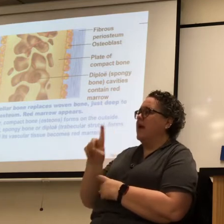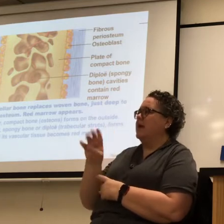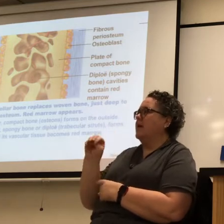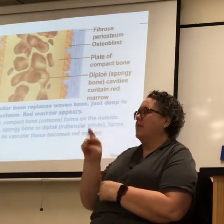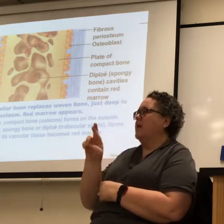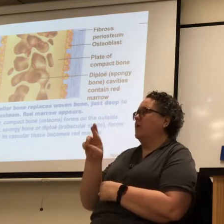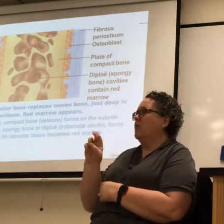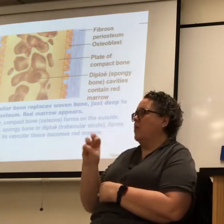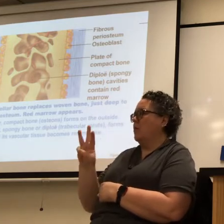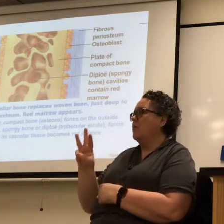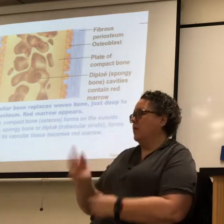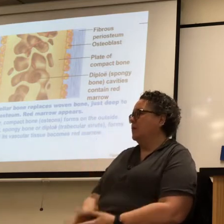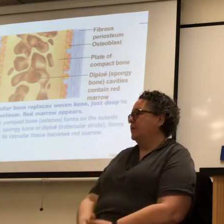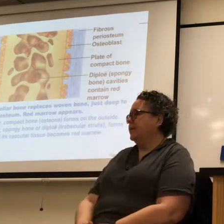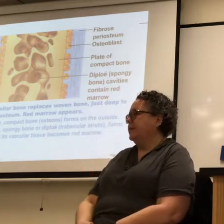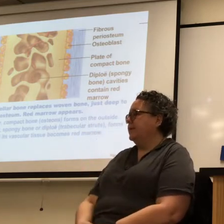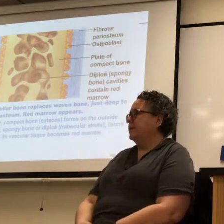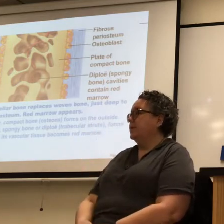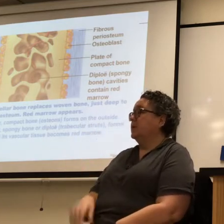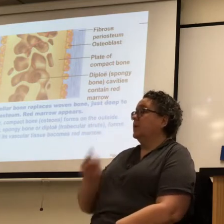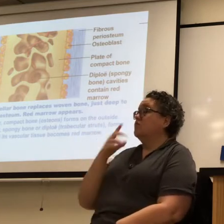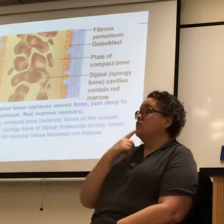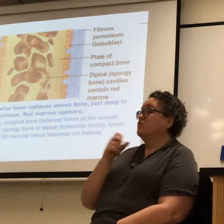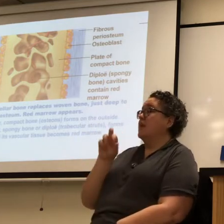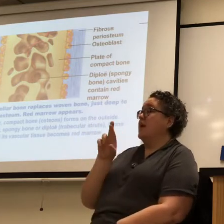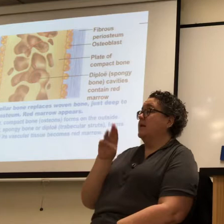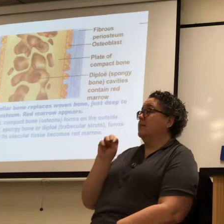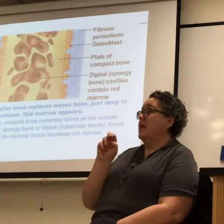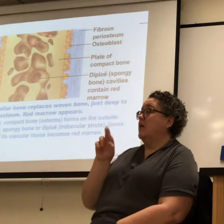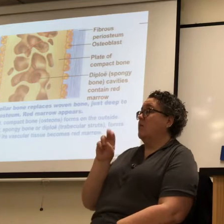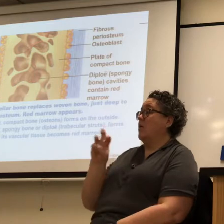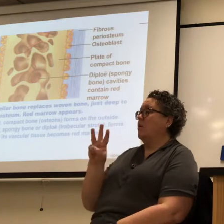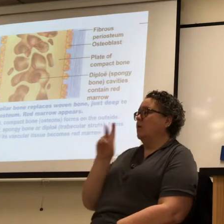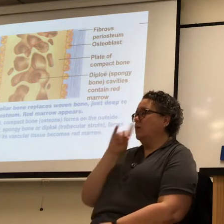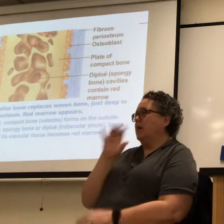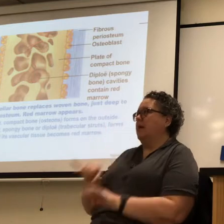flat bones. A red marrow is important.